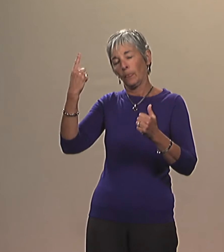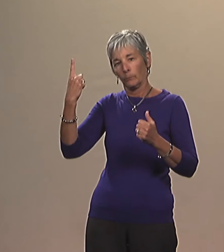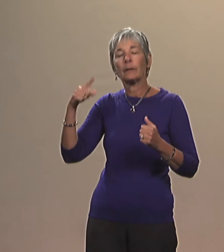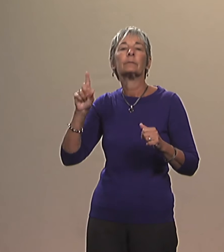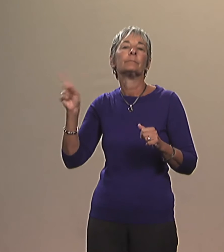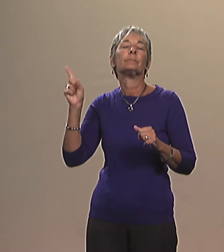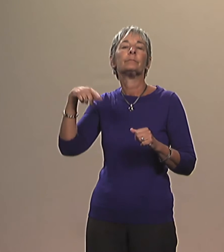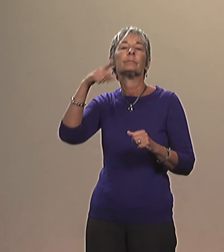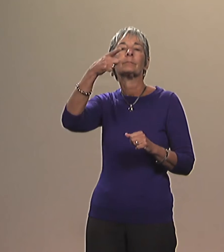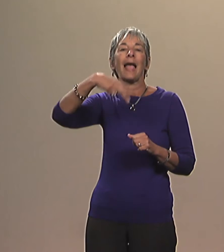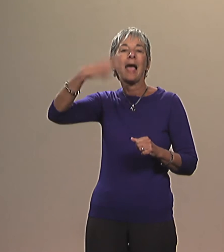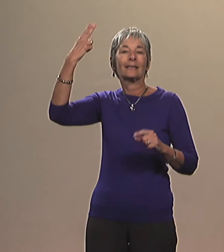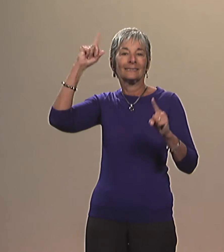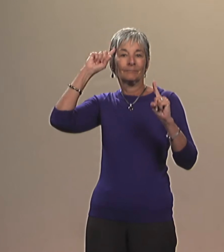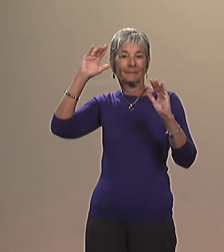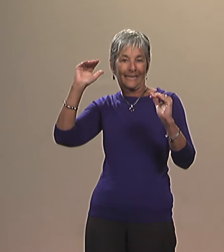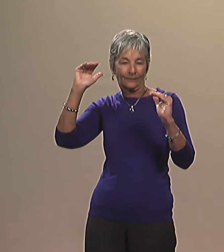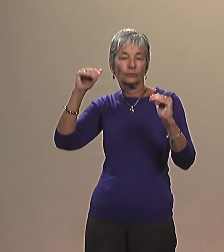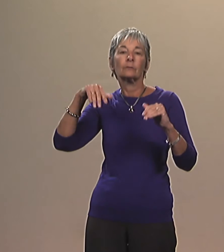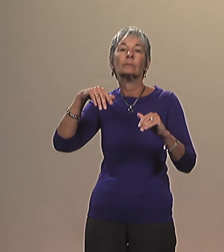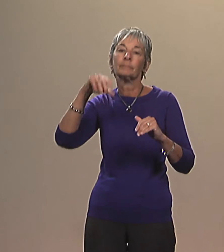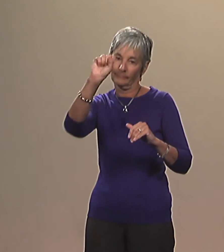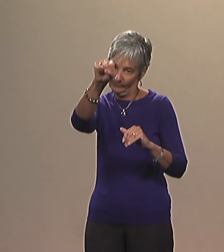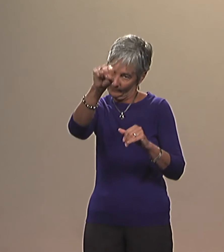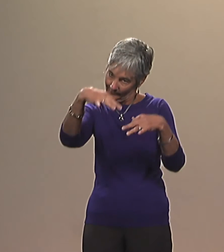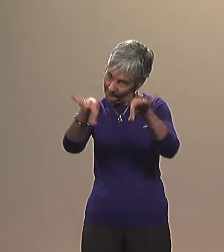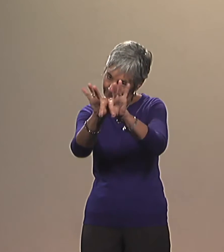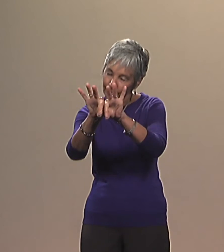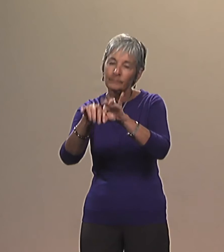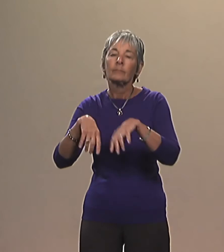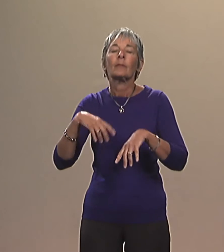Now, another factor is high expectations. This is also important.